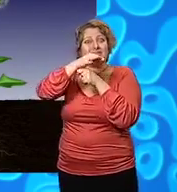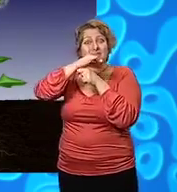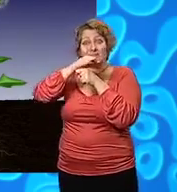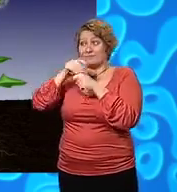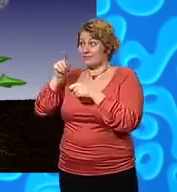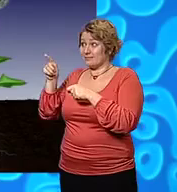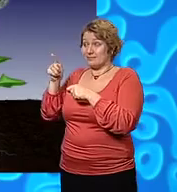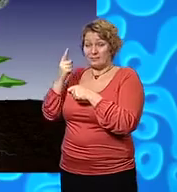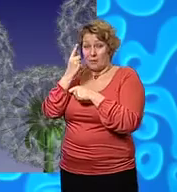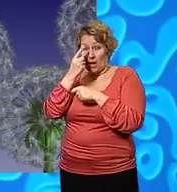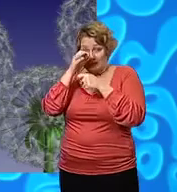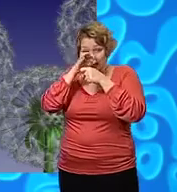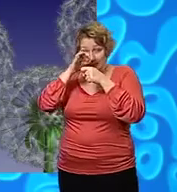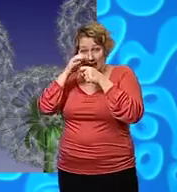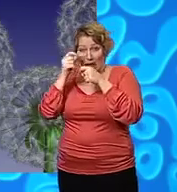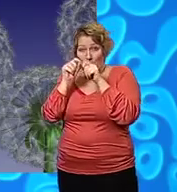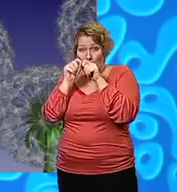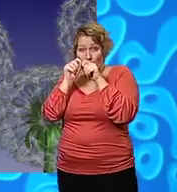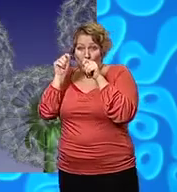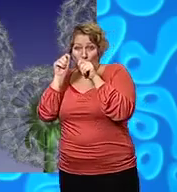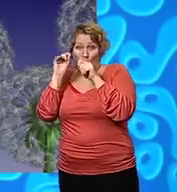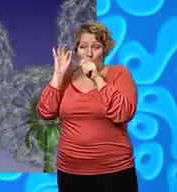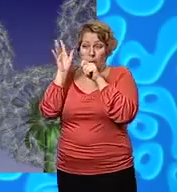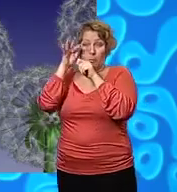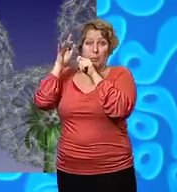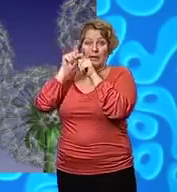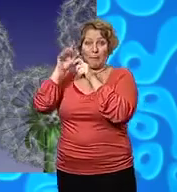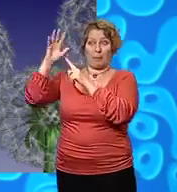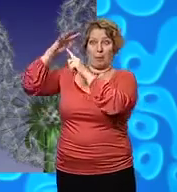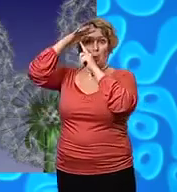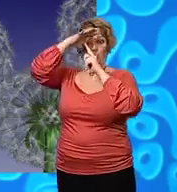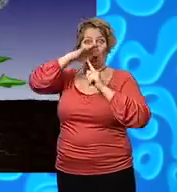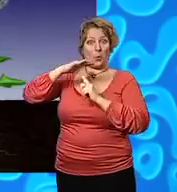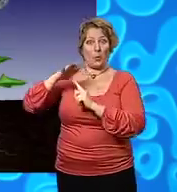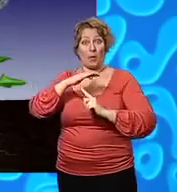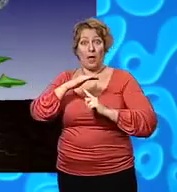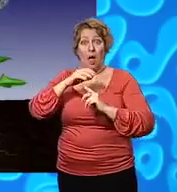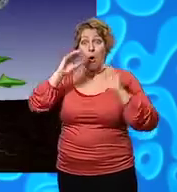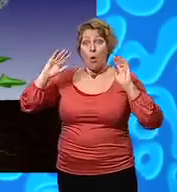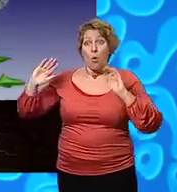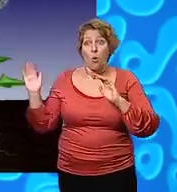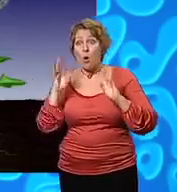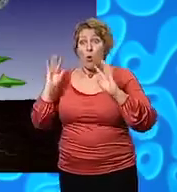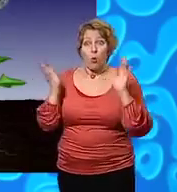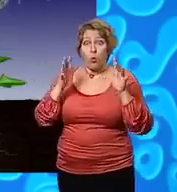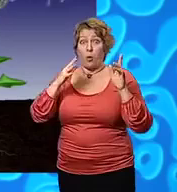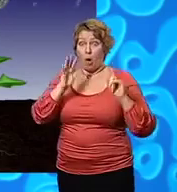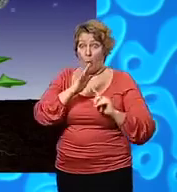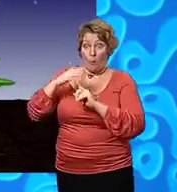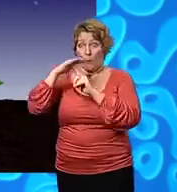Each seed has its own tiny little white hairy parachute, and when the wind blows, they float